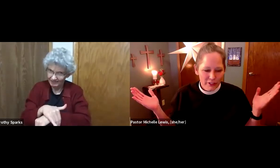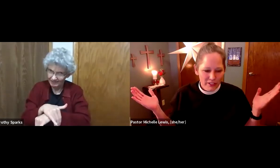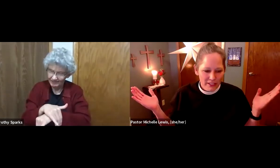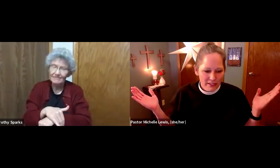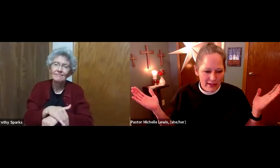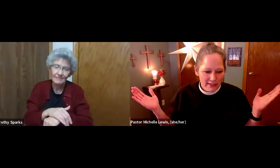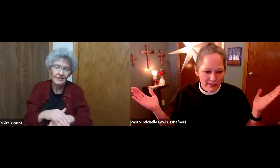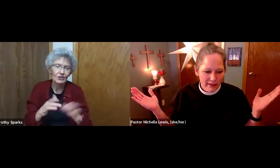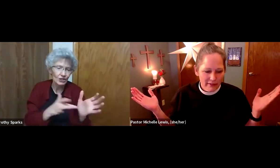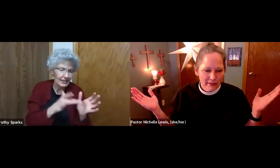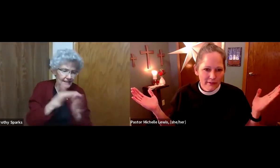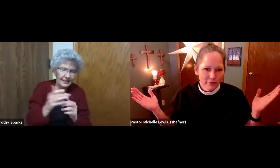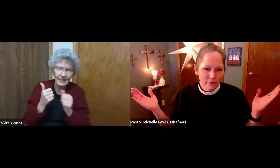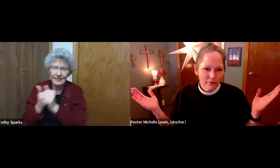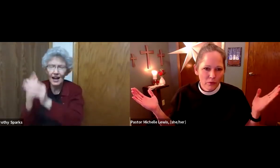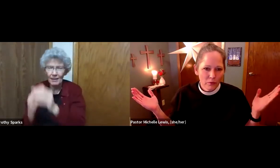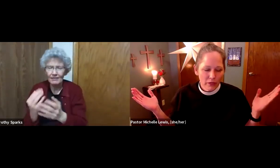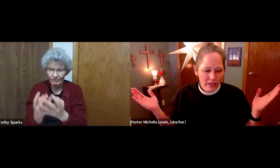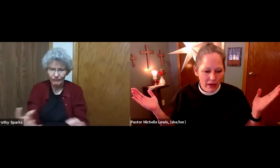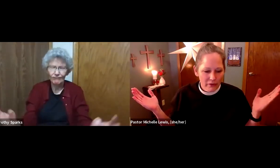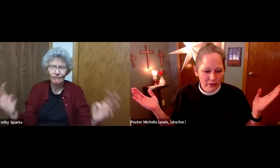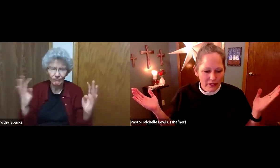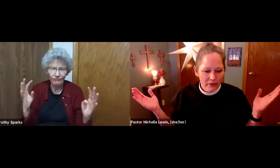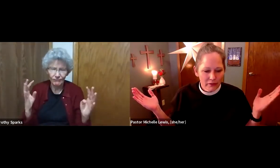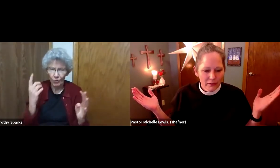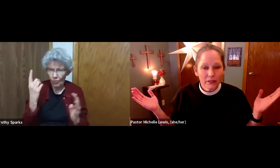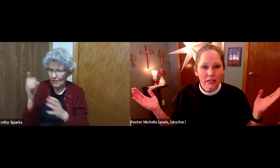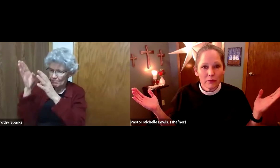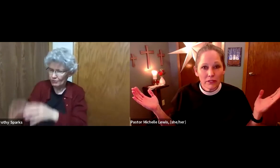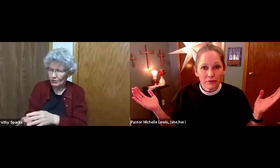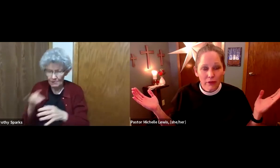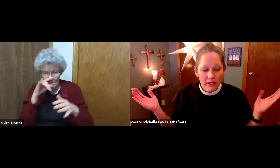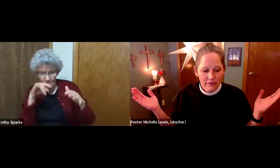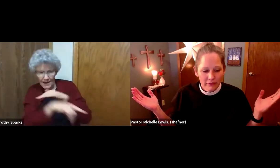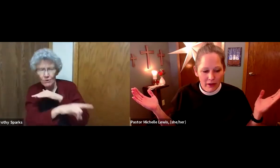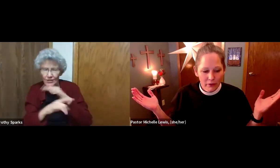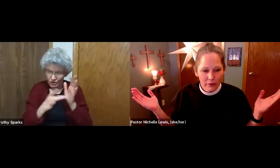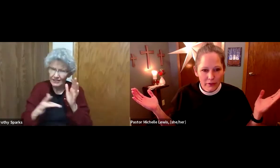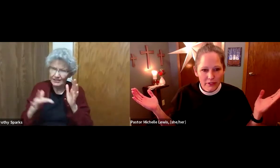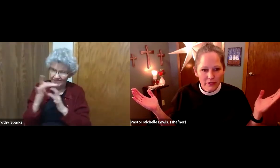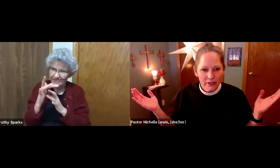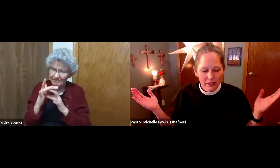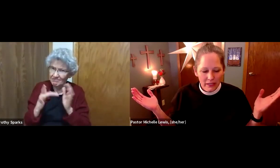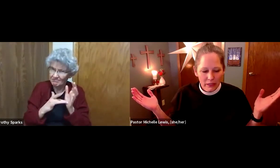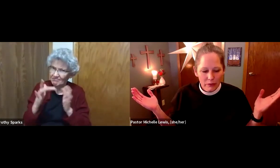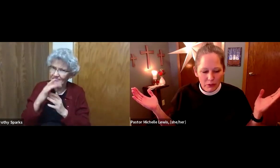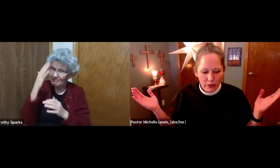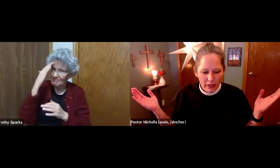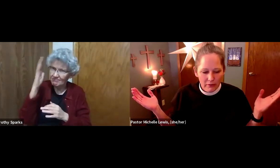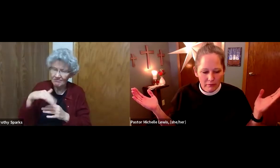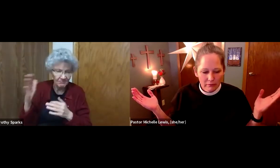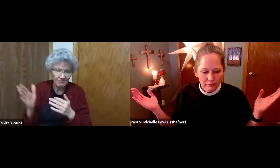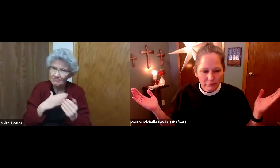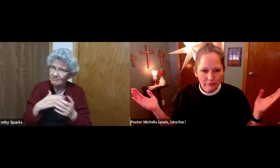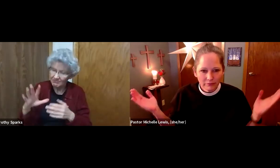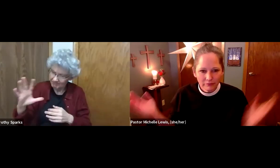On Jesus' last night, when he gathered together to eat with his friends and followers, he was betrayed.